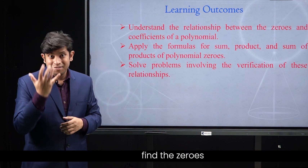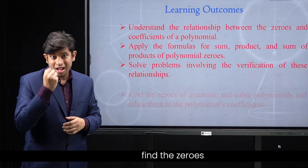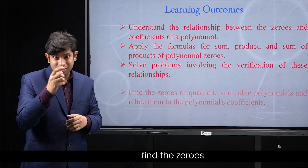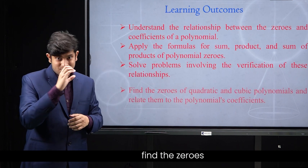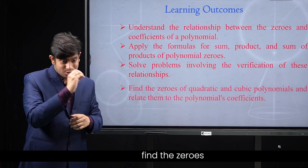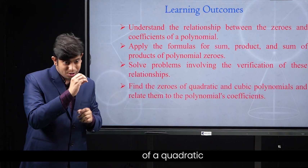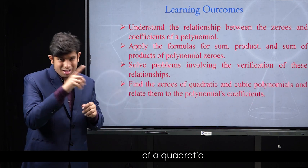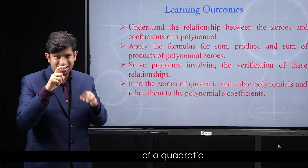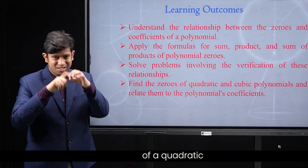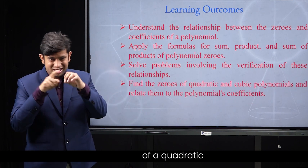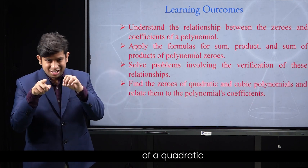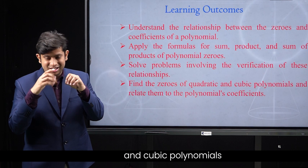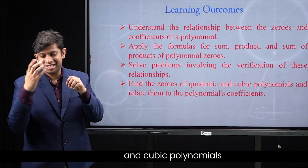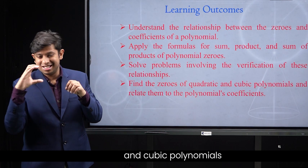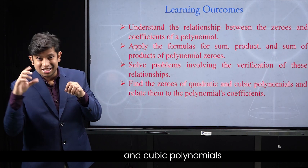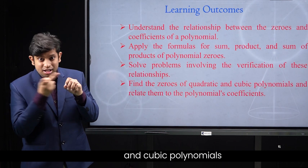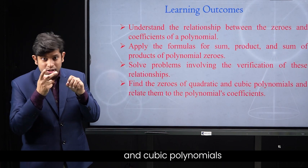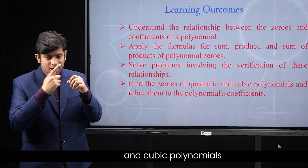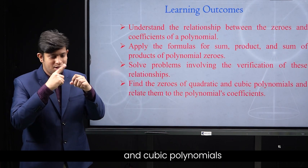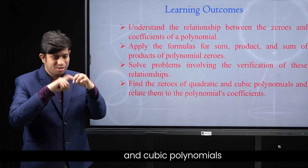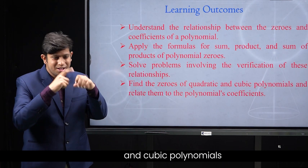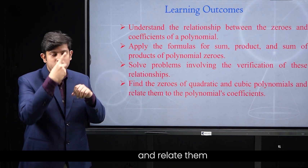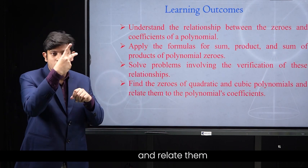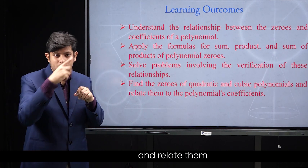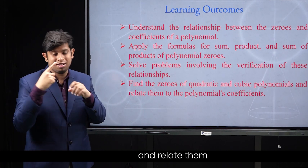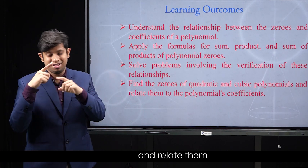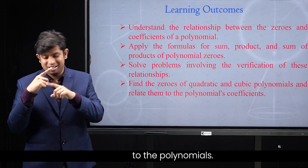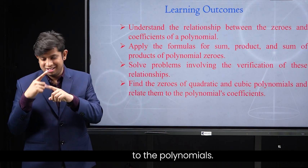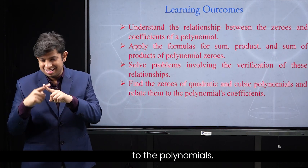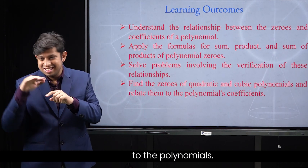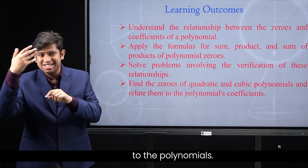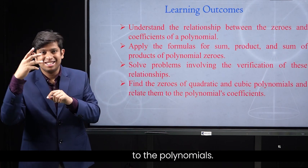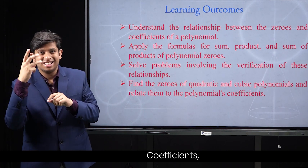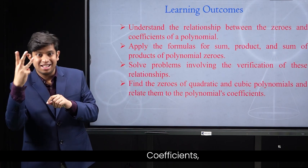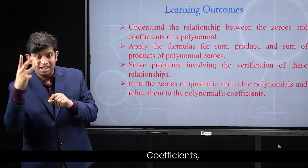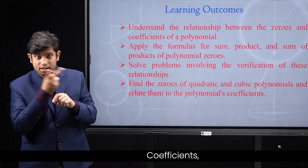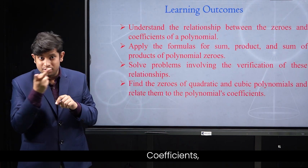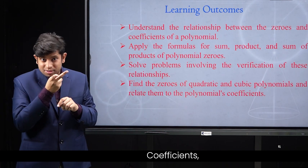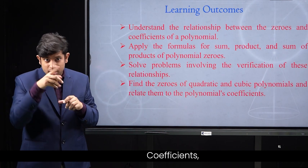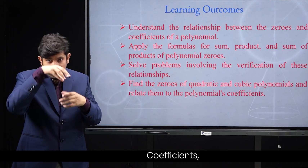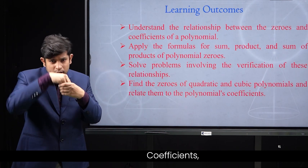Find the zeros of a quadratic and cubic polynomials and relate them to the polynomial's coefficients.